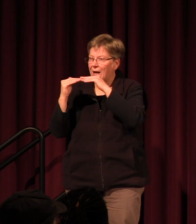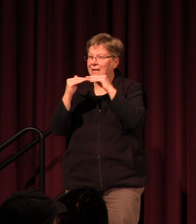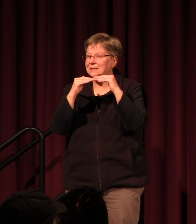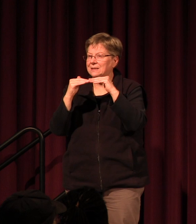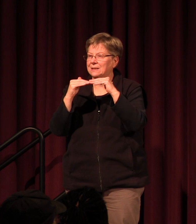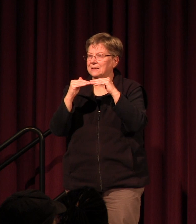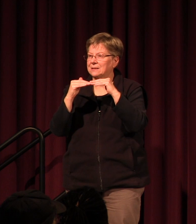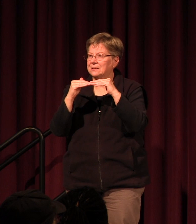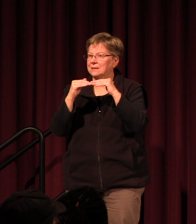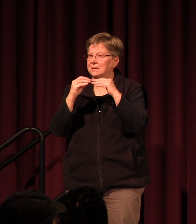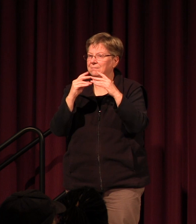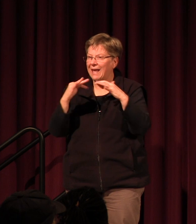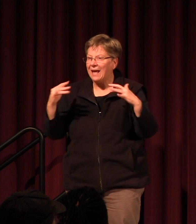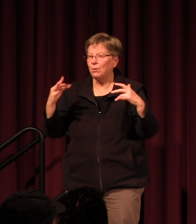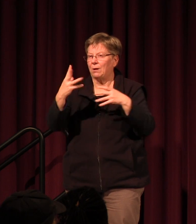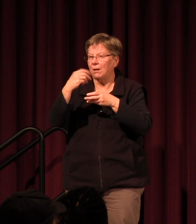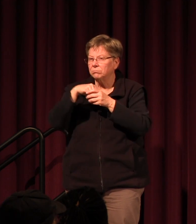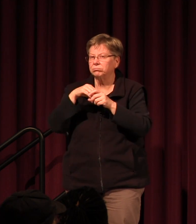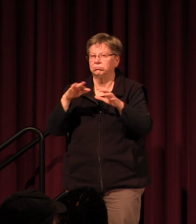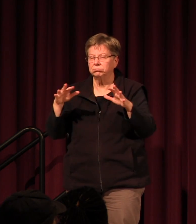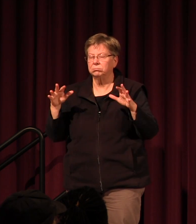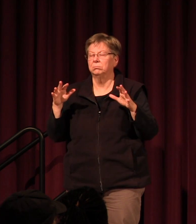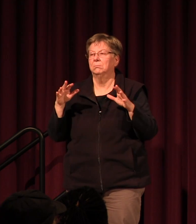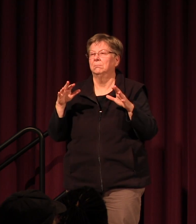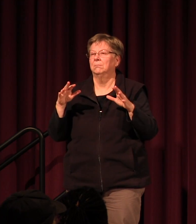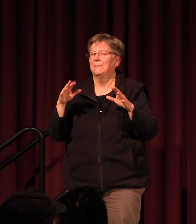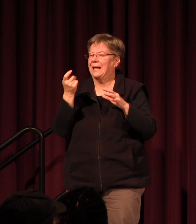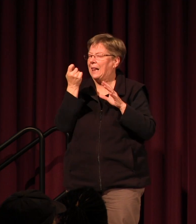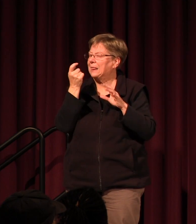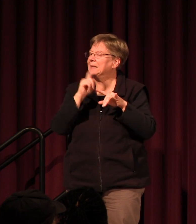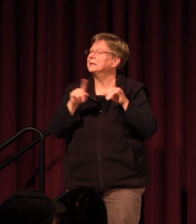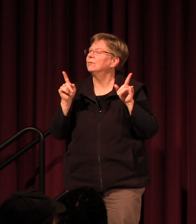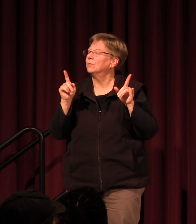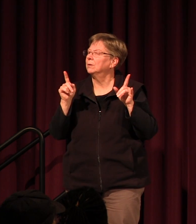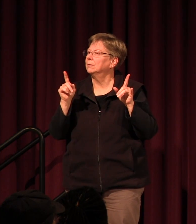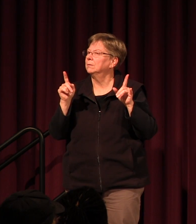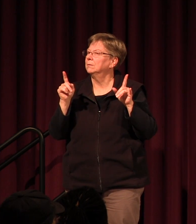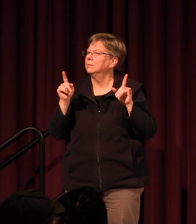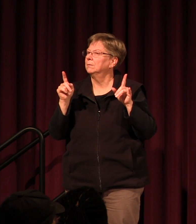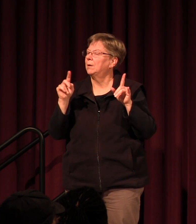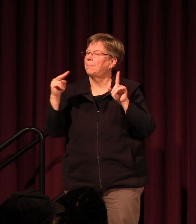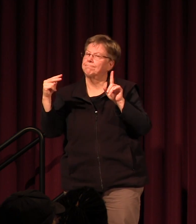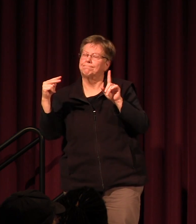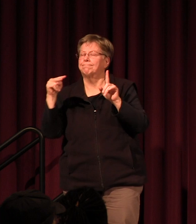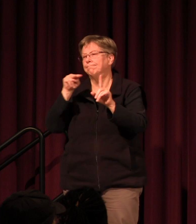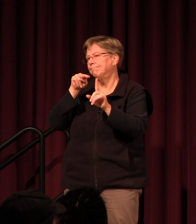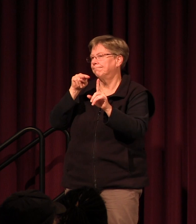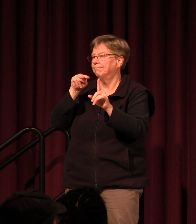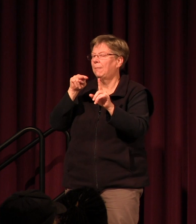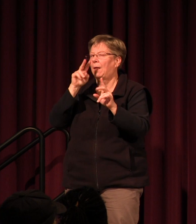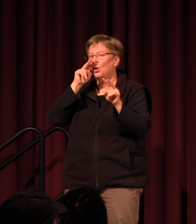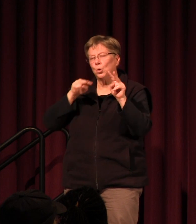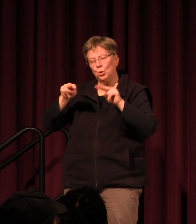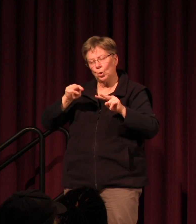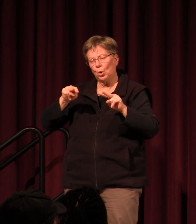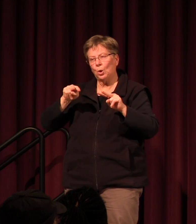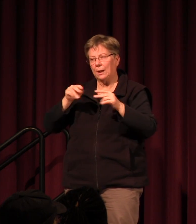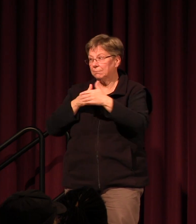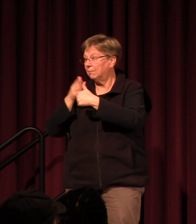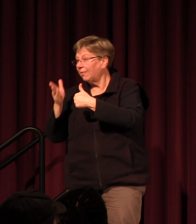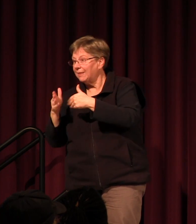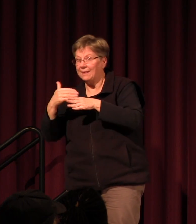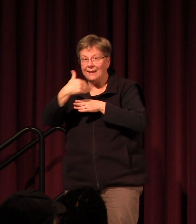equity, diversity, and inclusion a little differently. To look at our